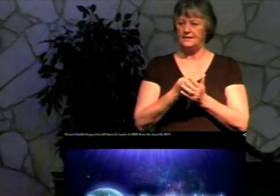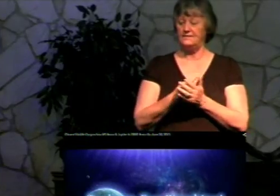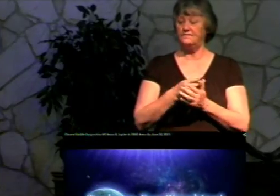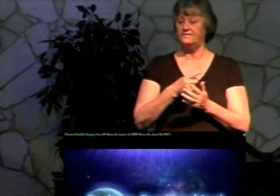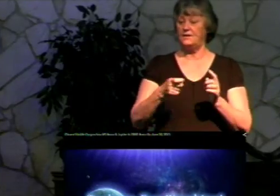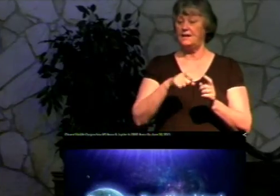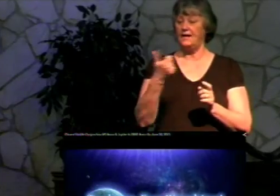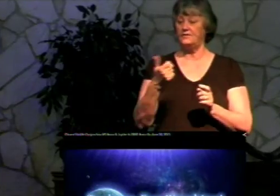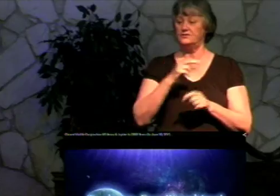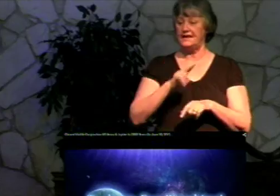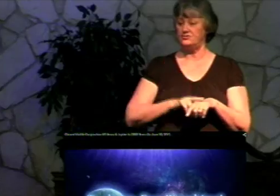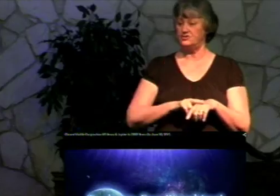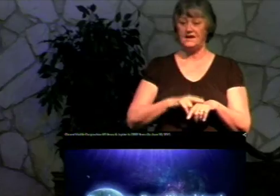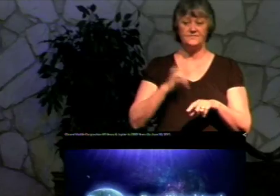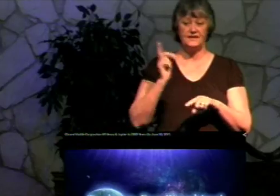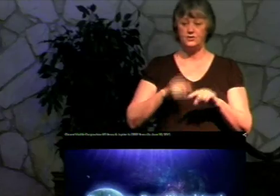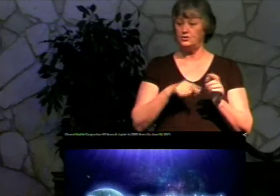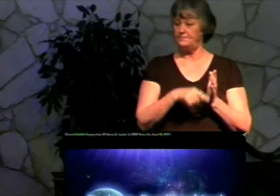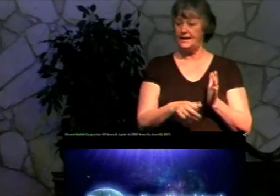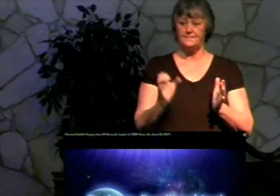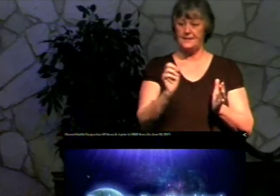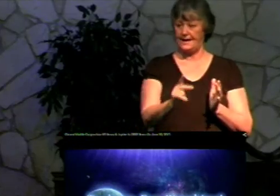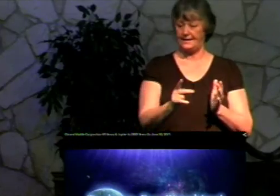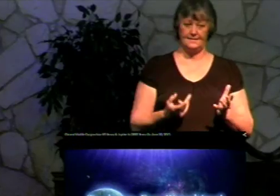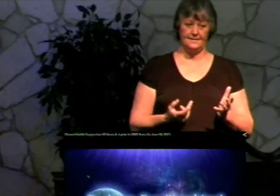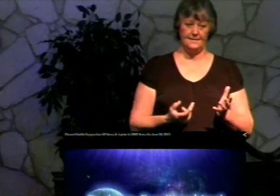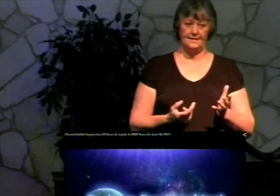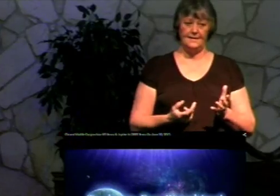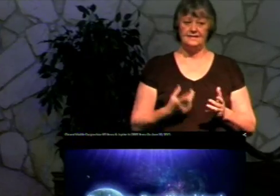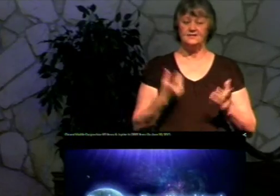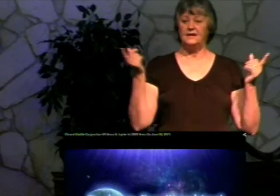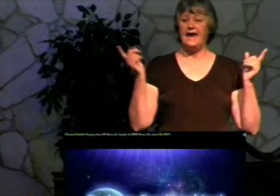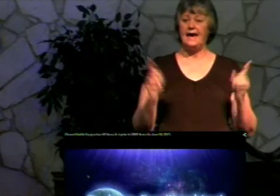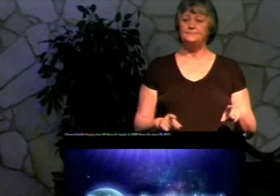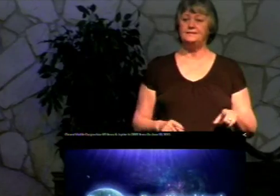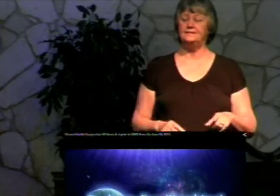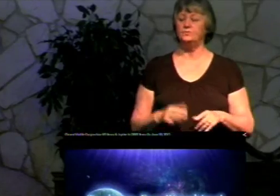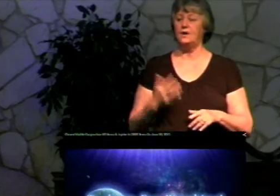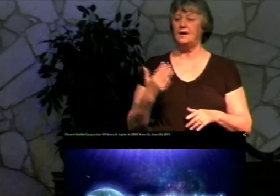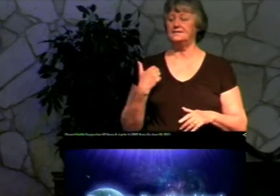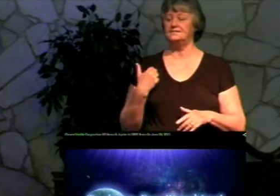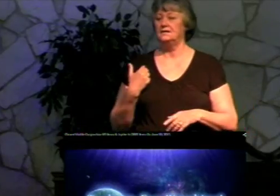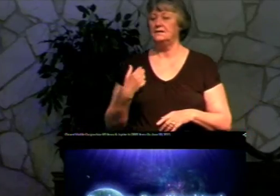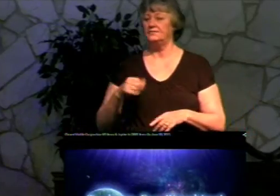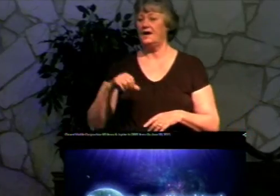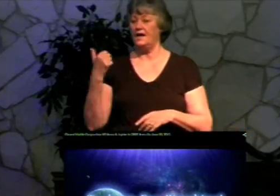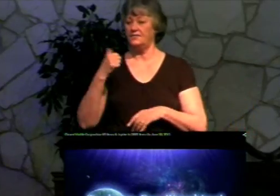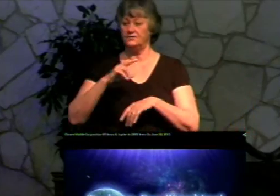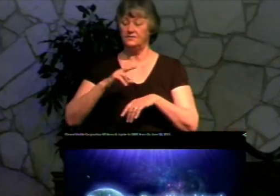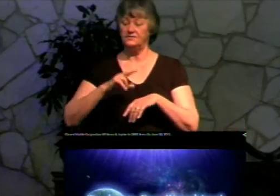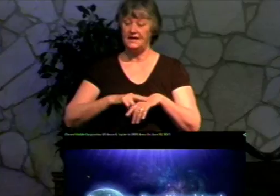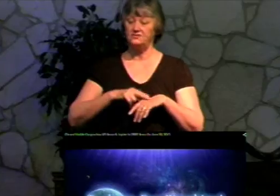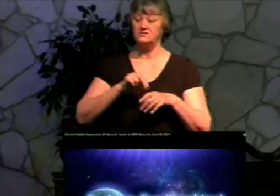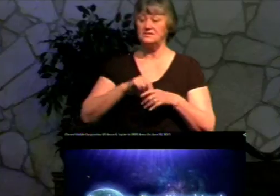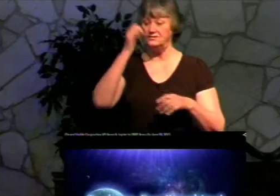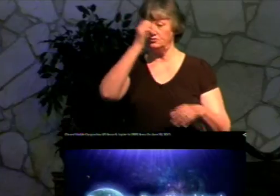borrowing money from other nations, and they couldn't pay it back. And so what happened was the other nations in